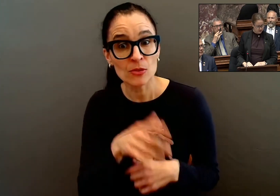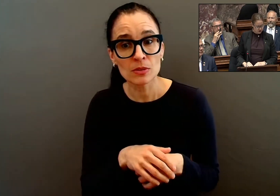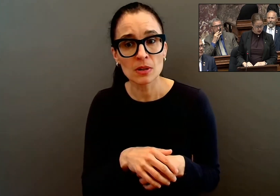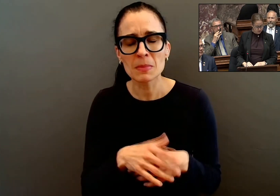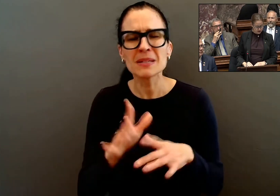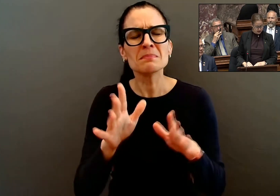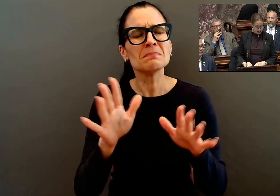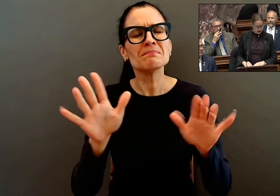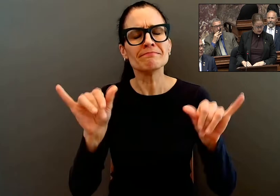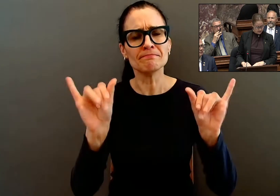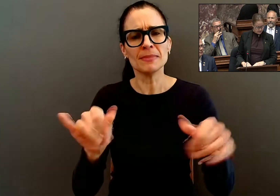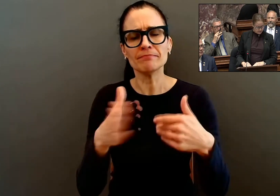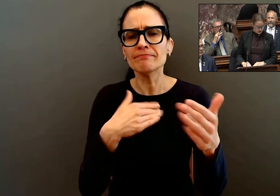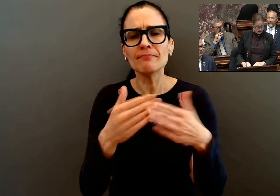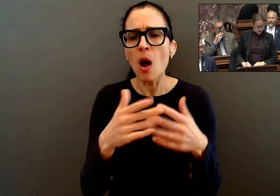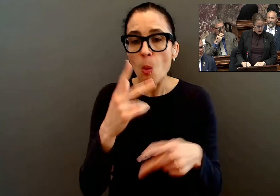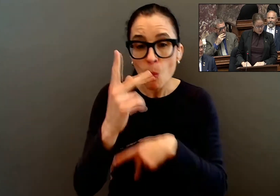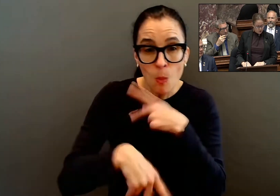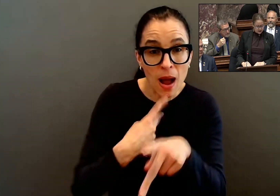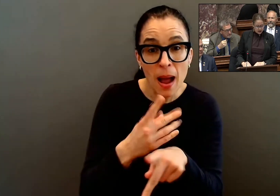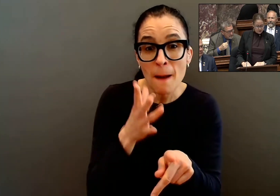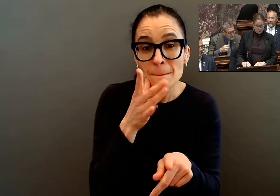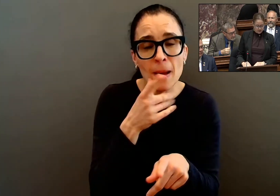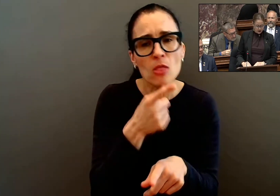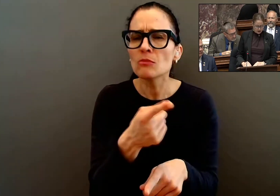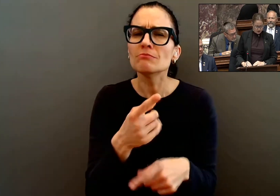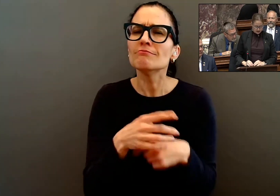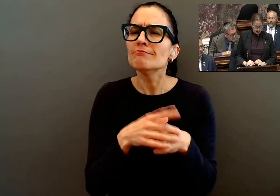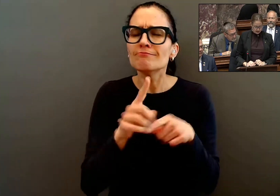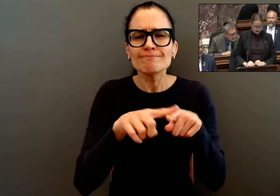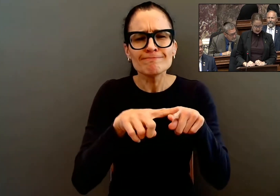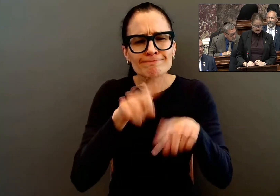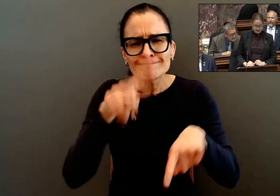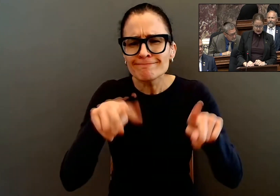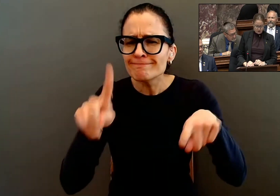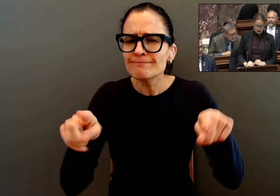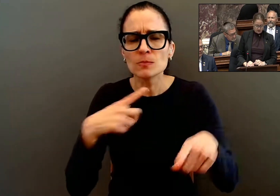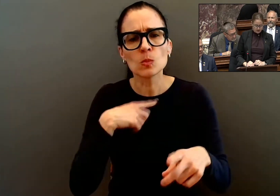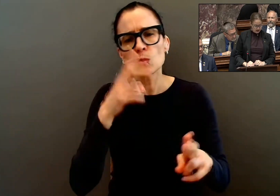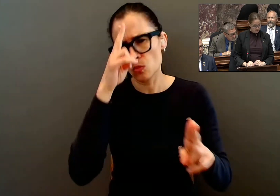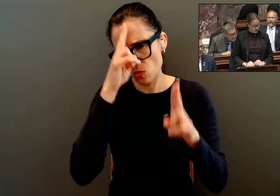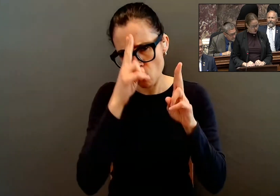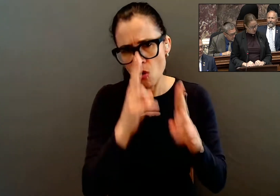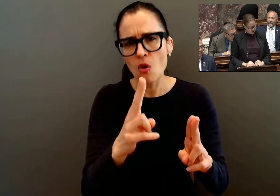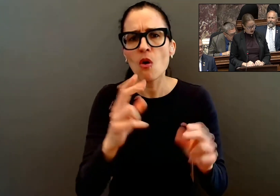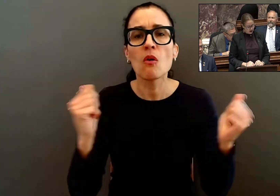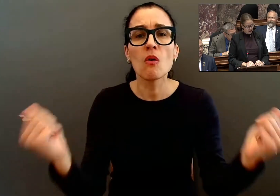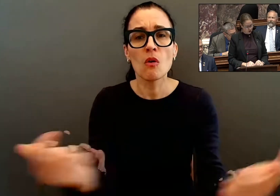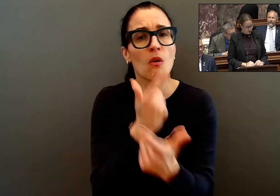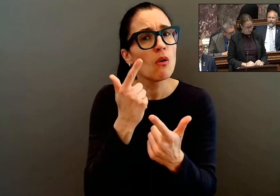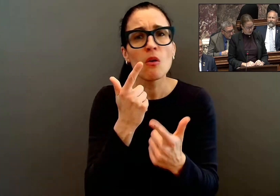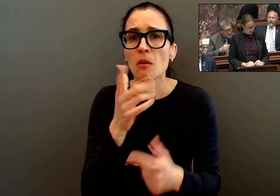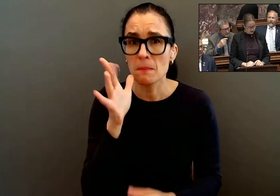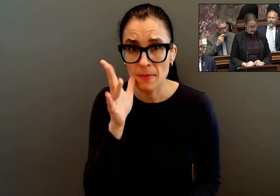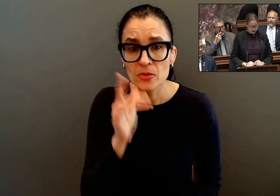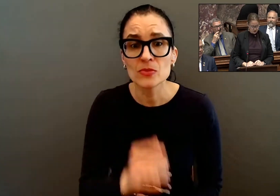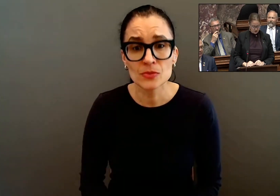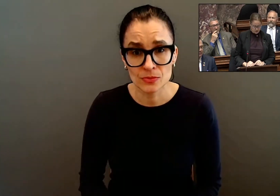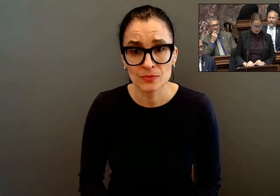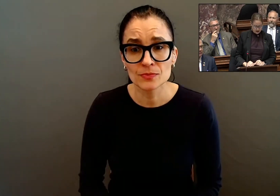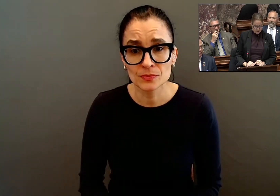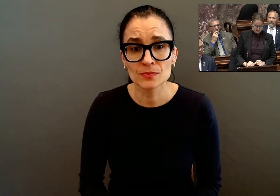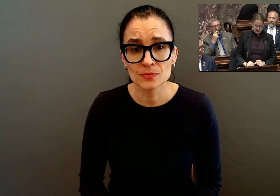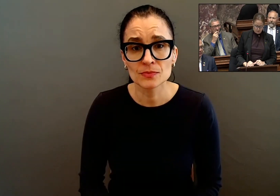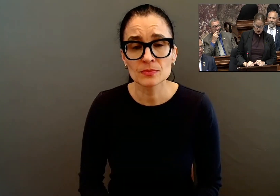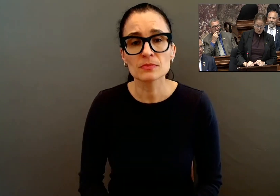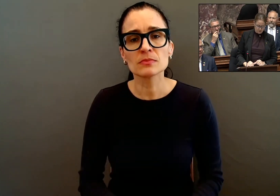you in this chamber today. But one type of mother I want to highlight is the single mother. If you know one, you know what I'm about to say is